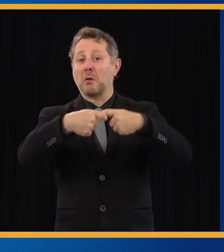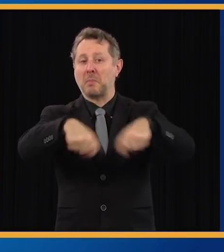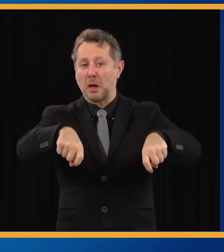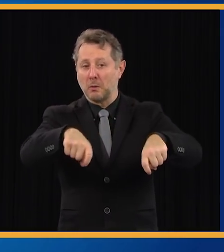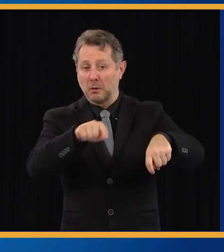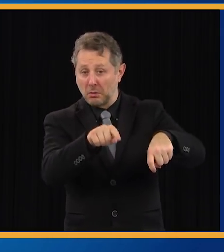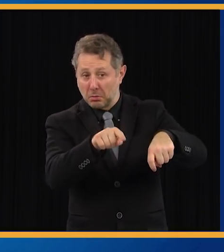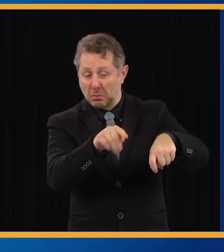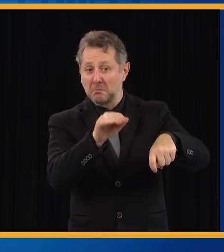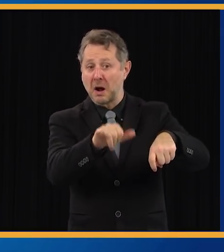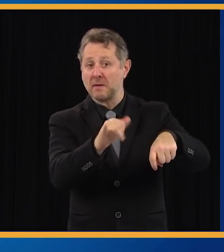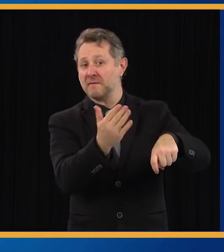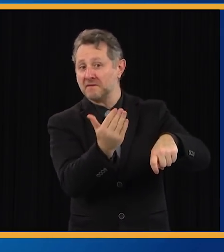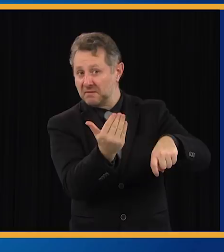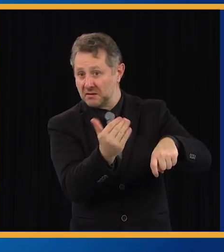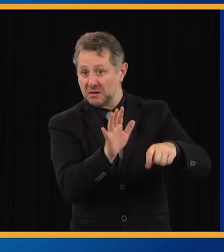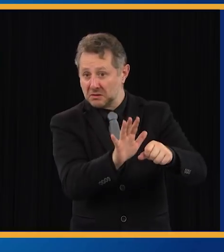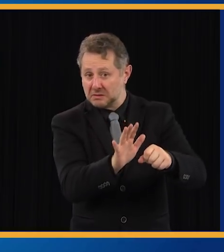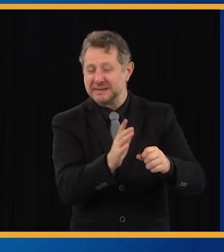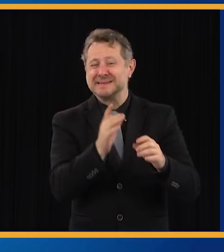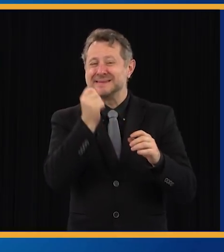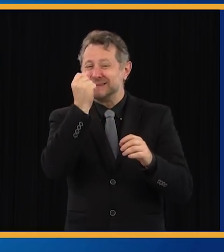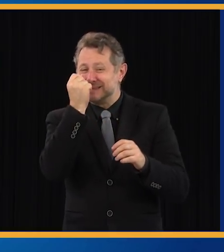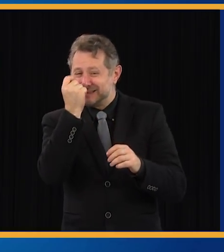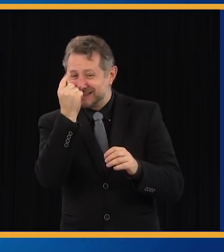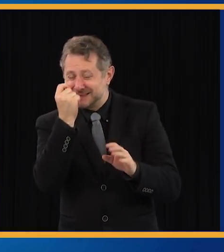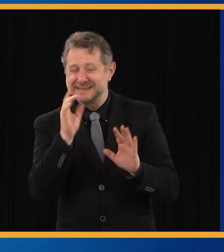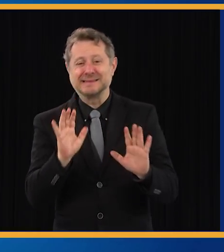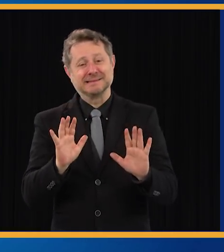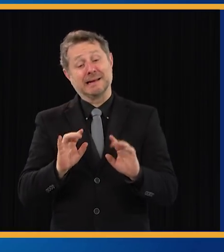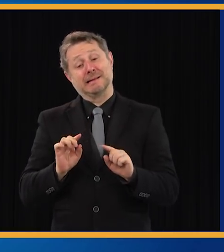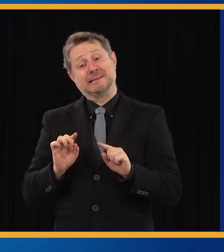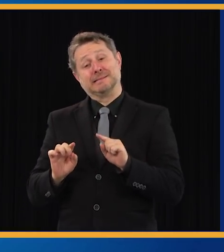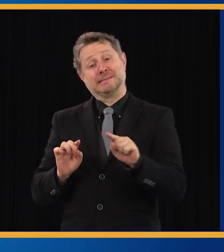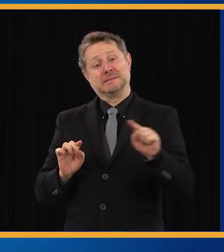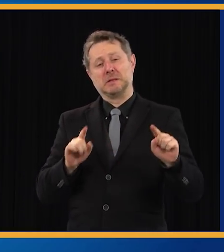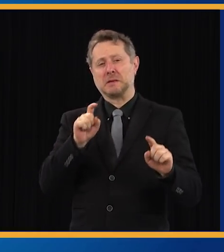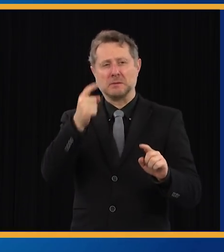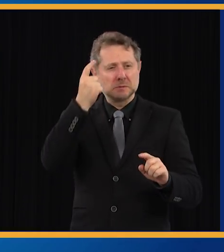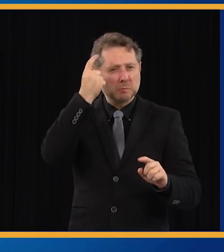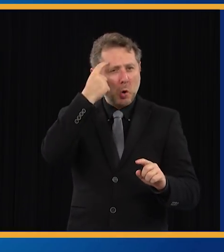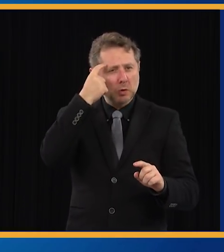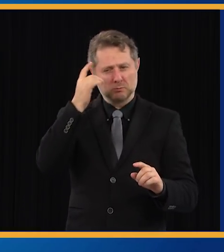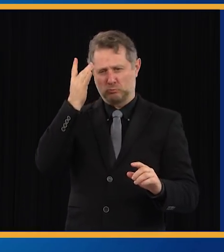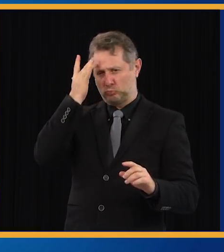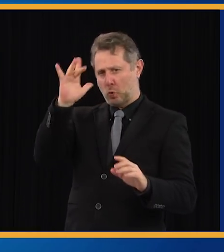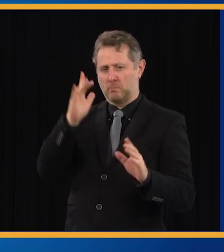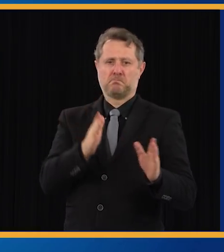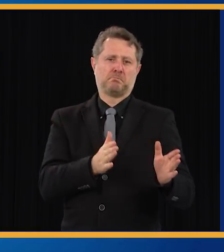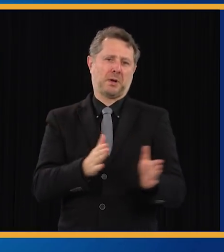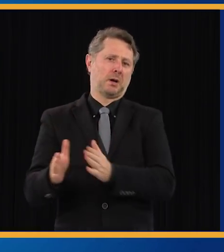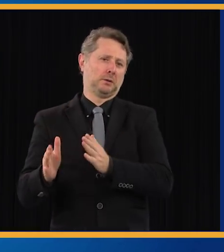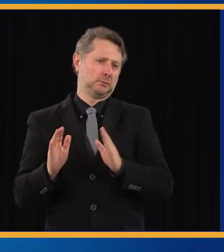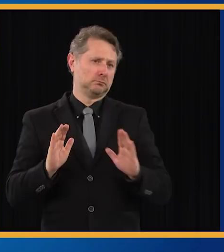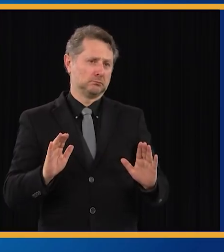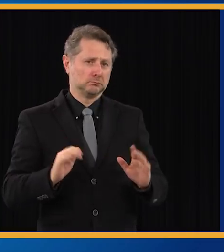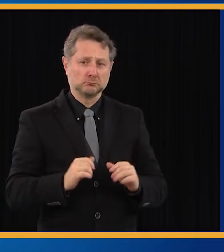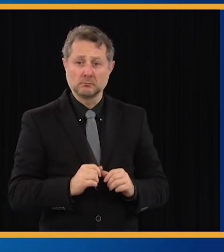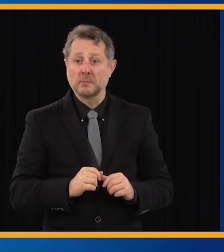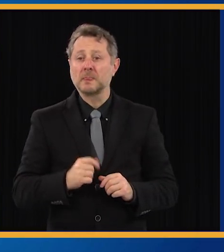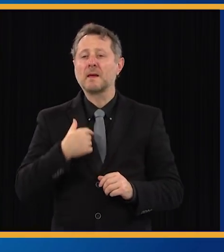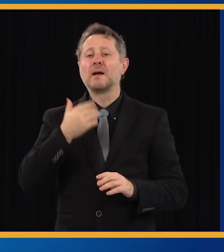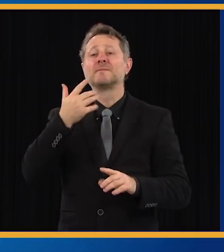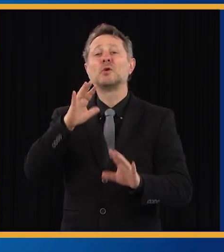15th. But you have to be smart about it. We all have to be smart about it. As we said, there is no